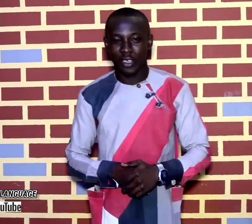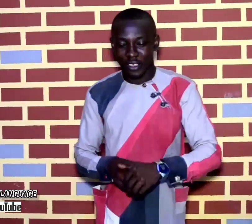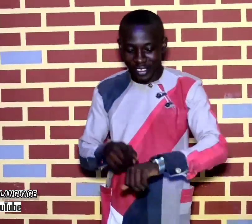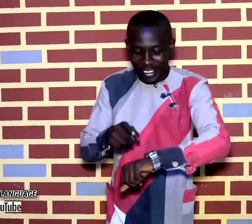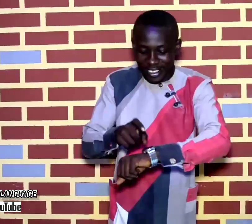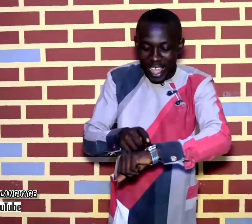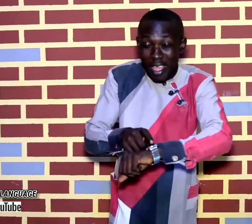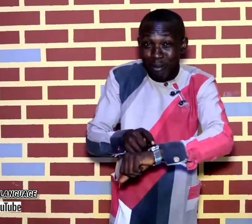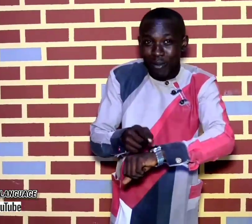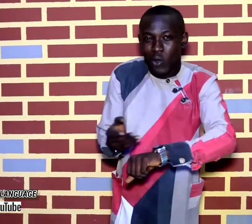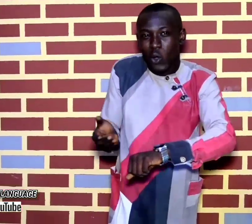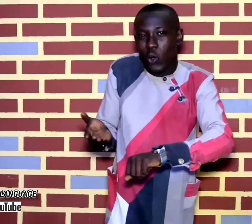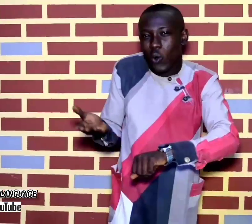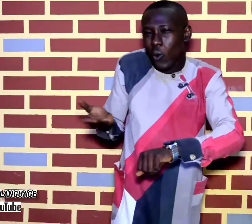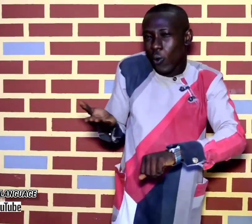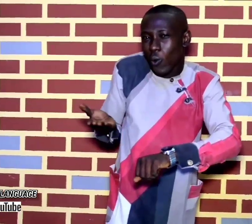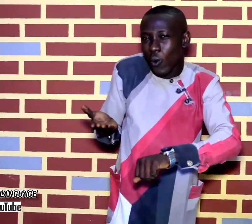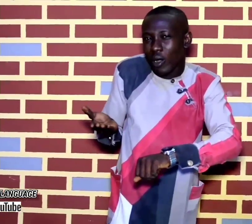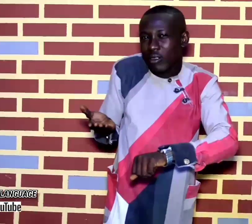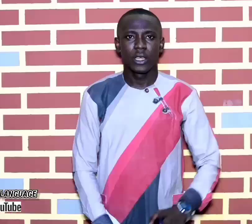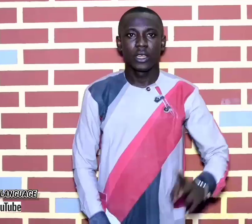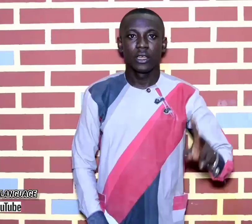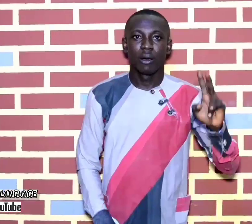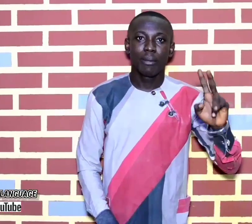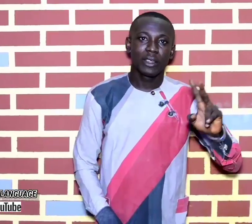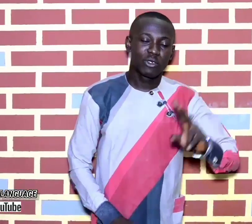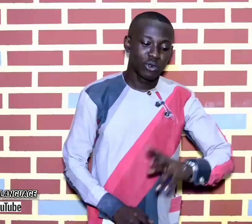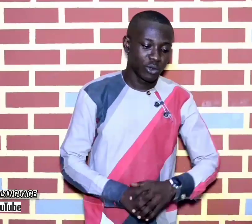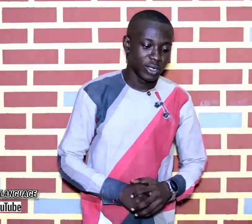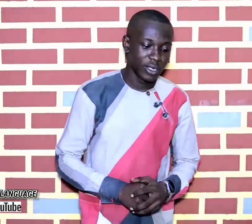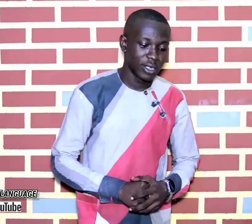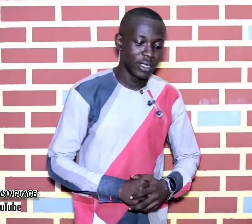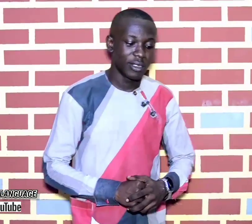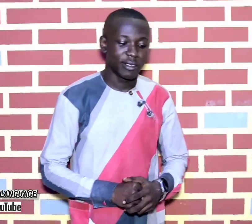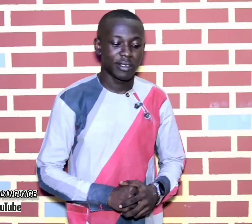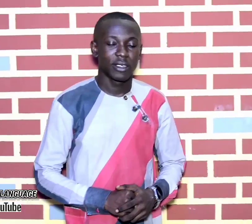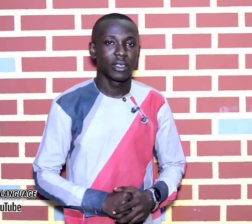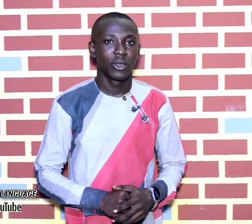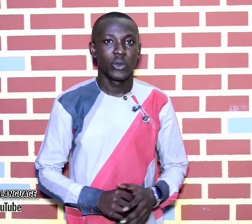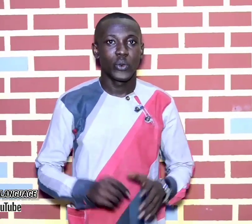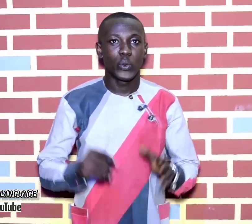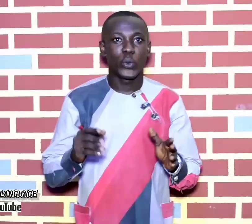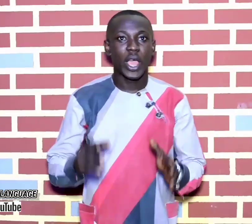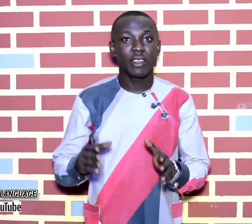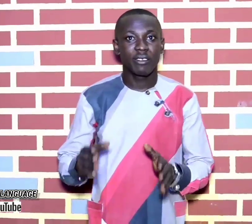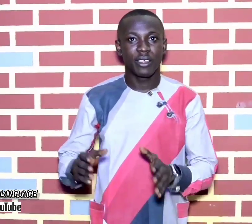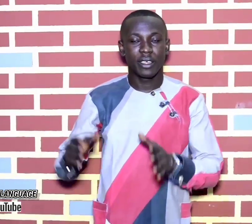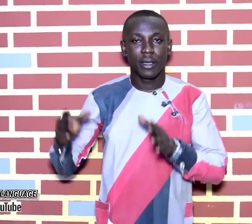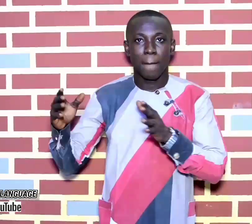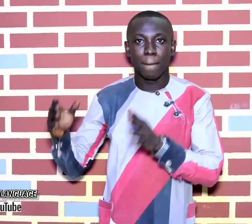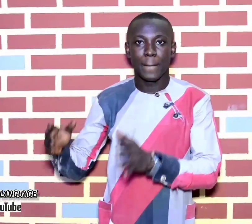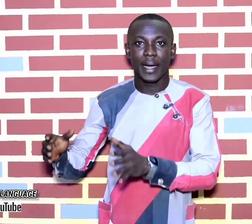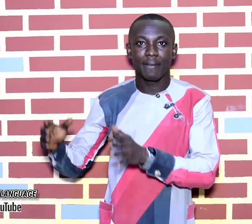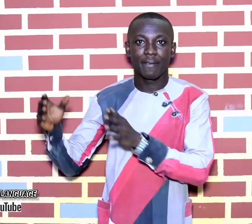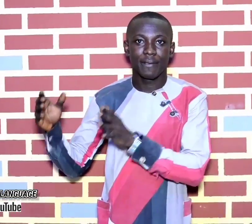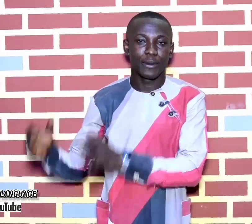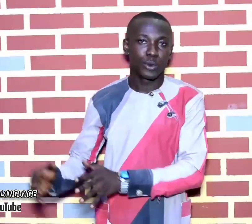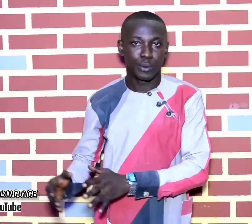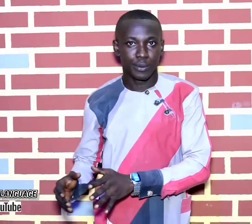Time. What? Number two is, Where is the bathroom?